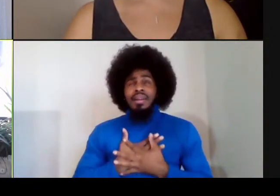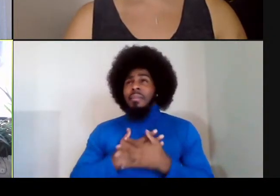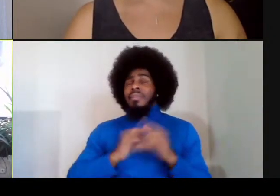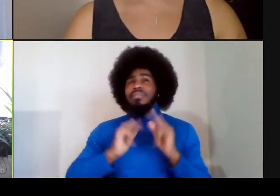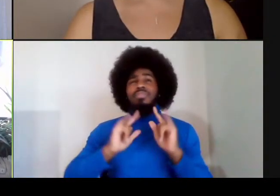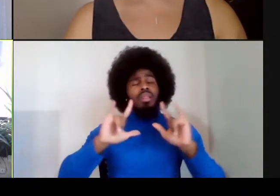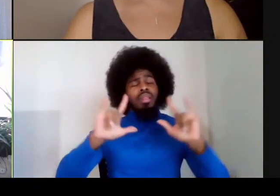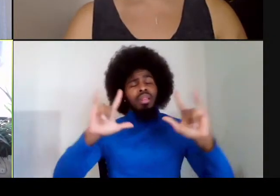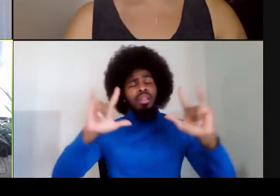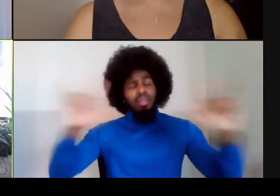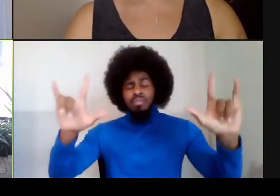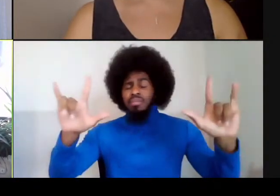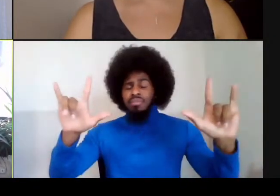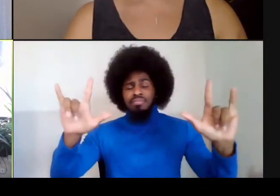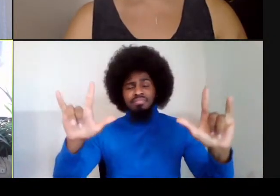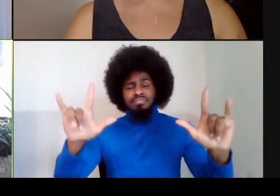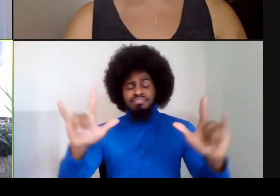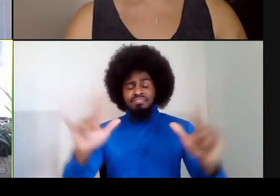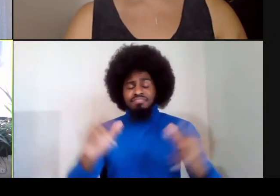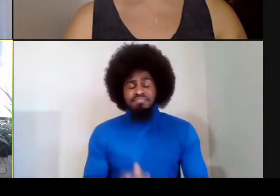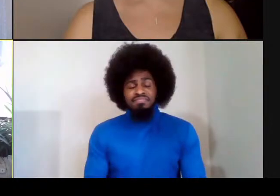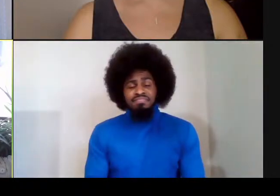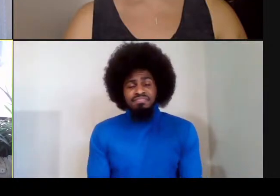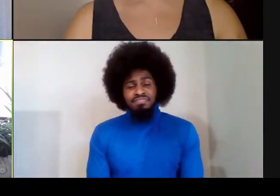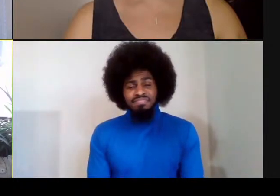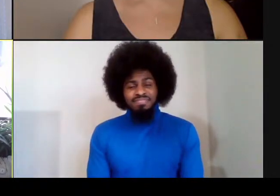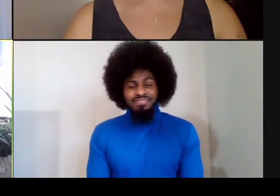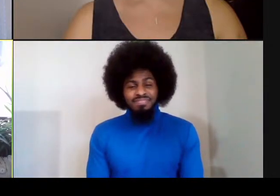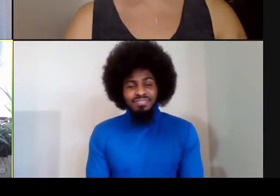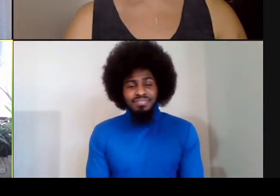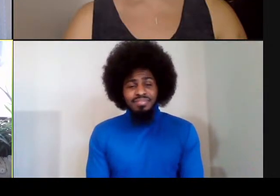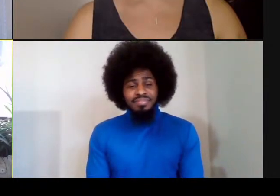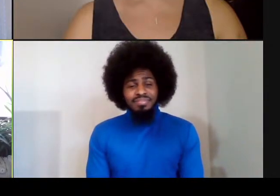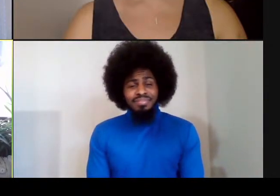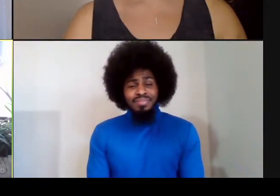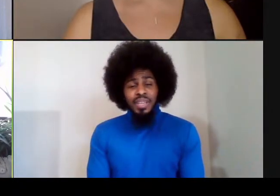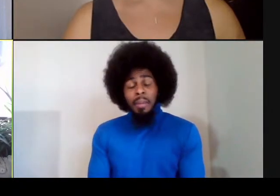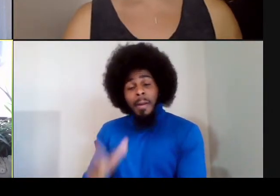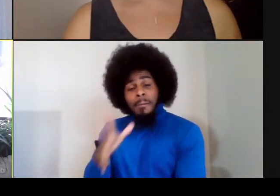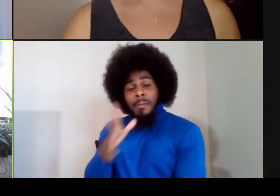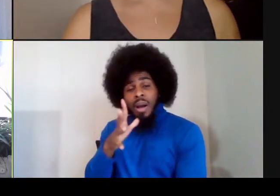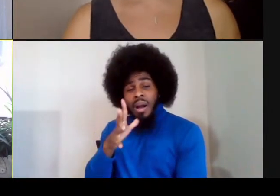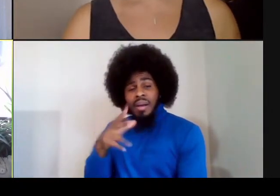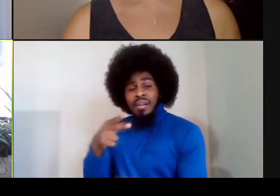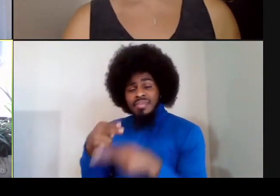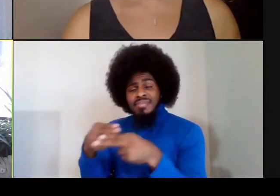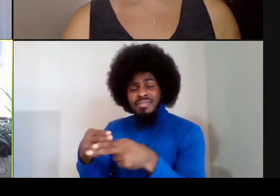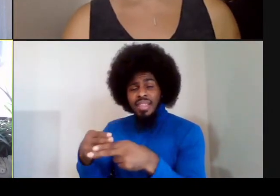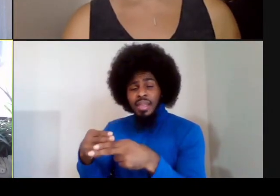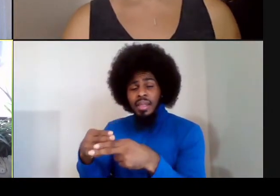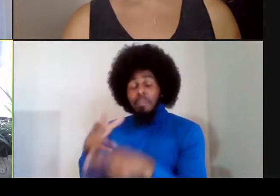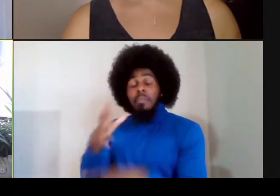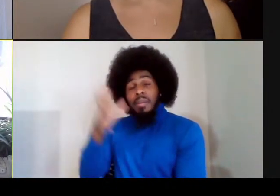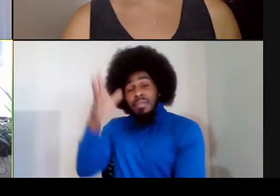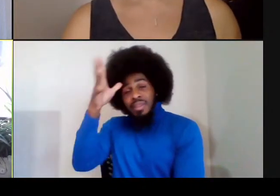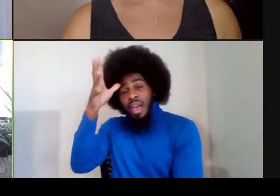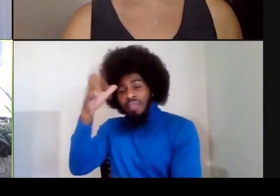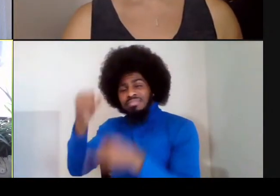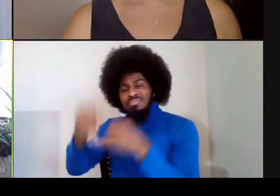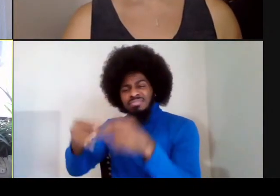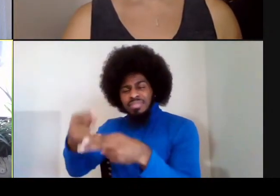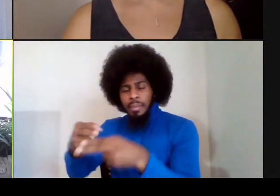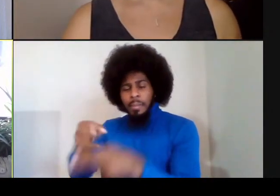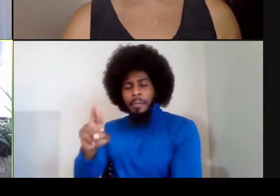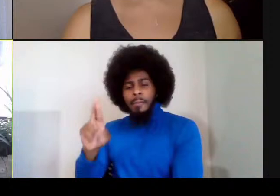day, even by just being here. I am the daughter of Mia Love and Antoine Roni, sister of Kojo